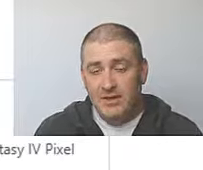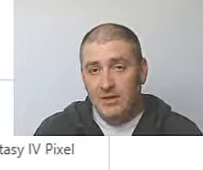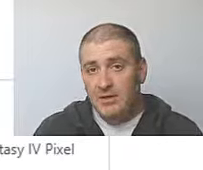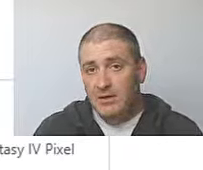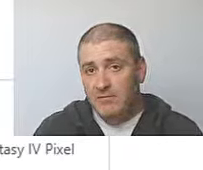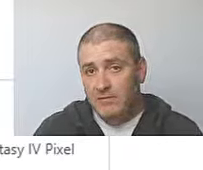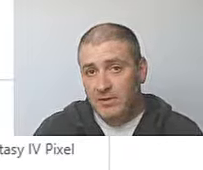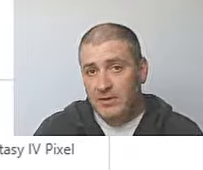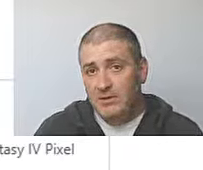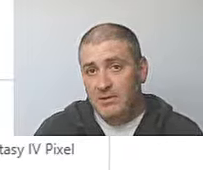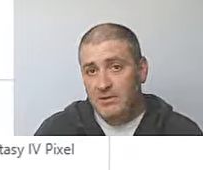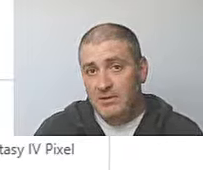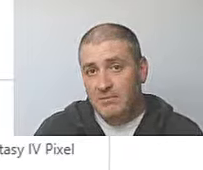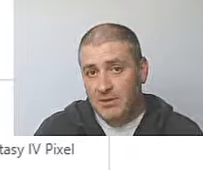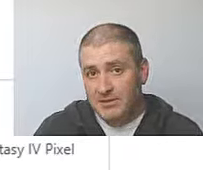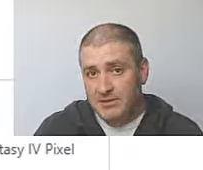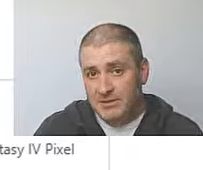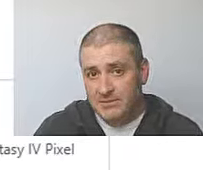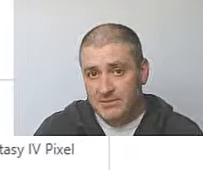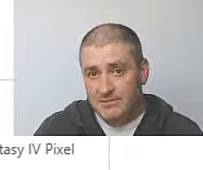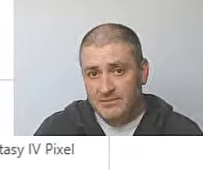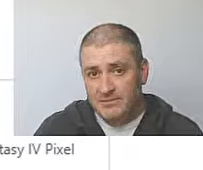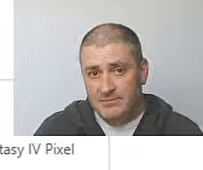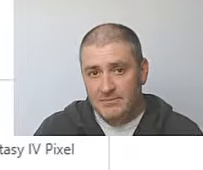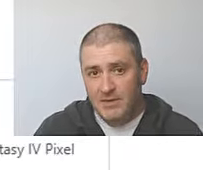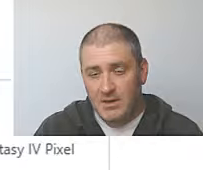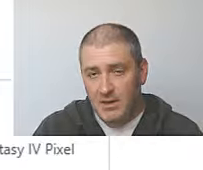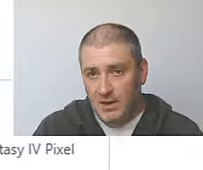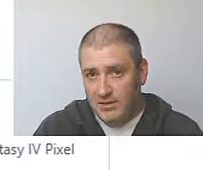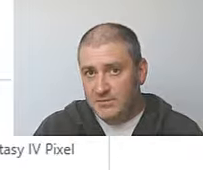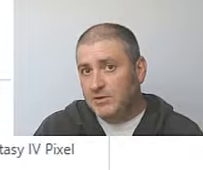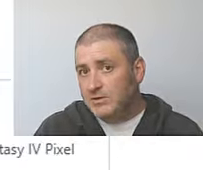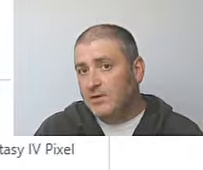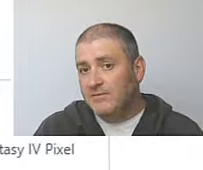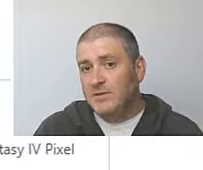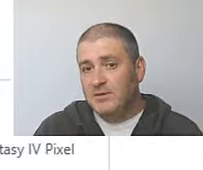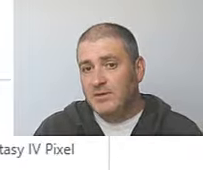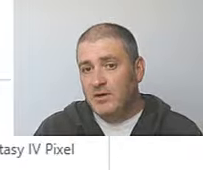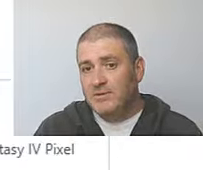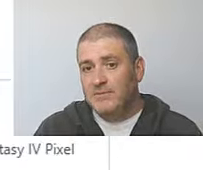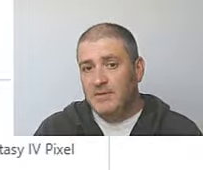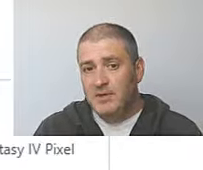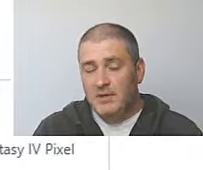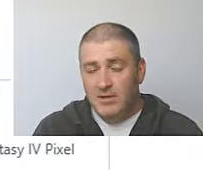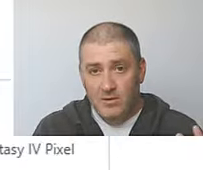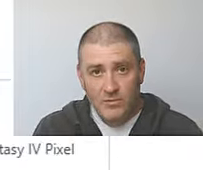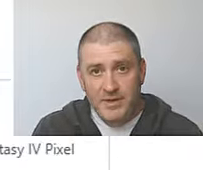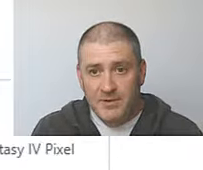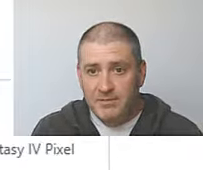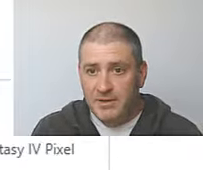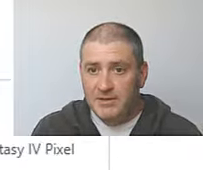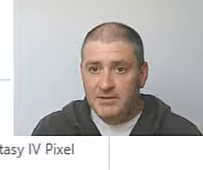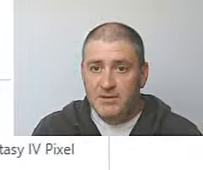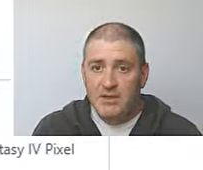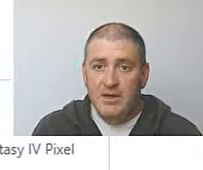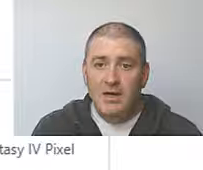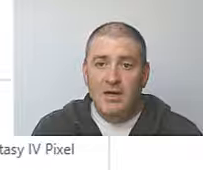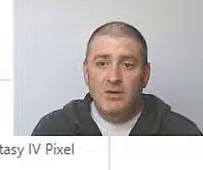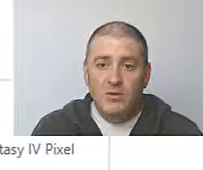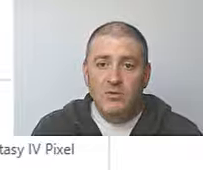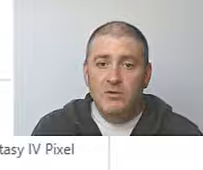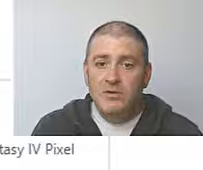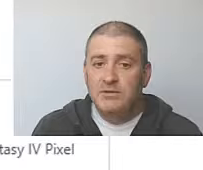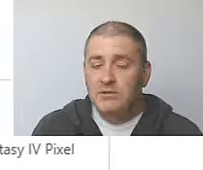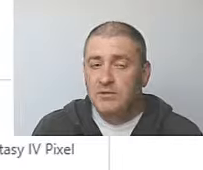Fantasy fully blind accessible. And these mods all have something in common. They're all made by players